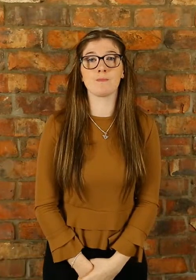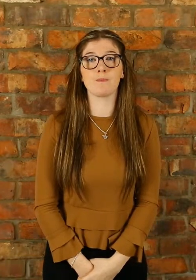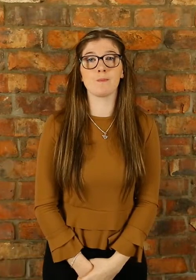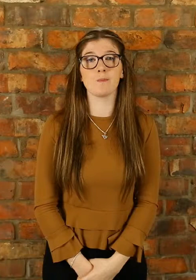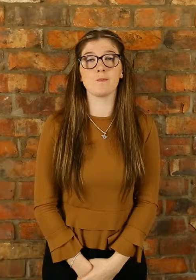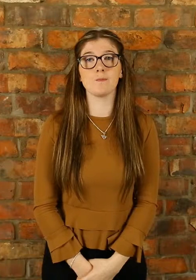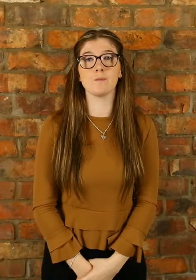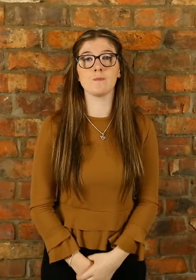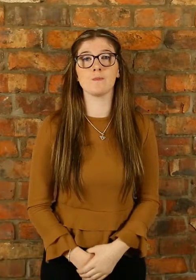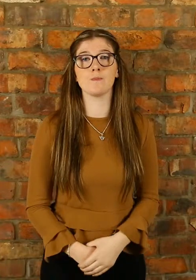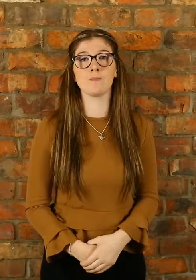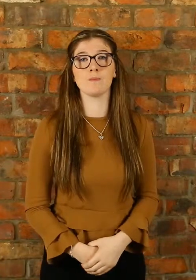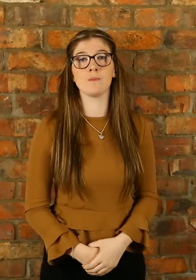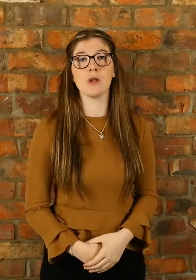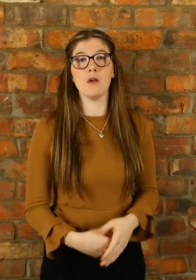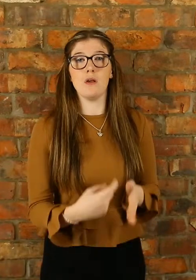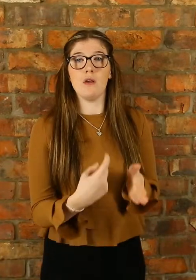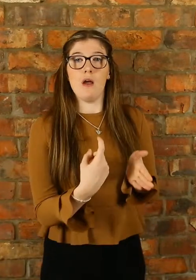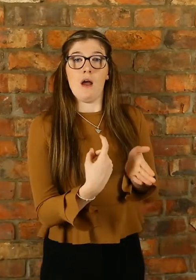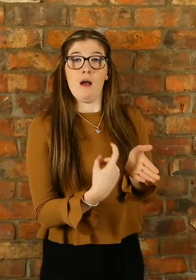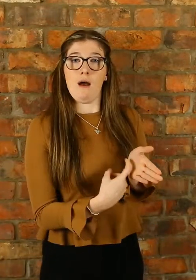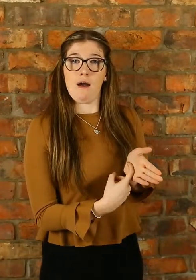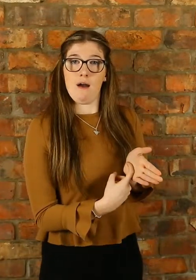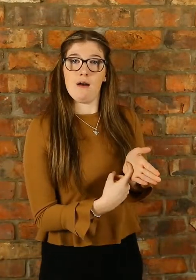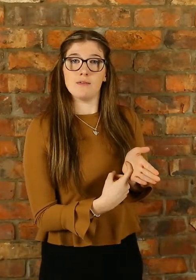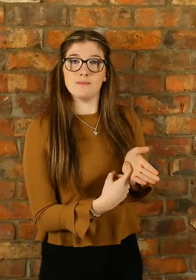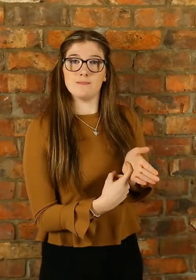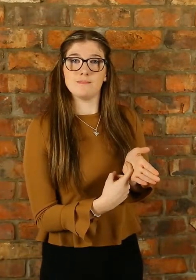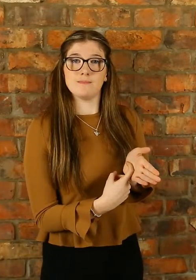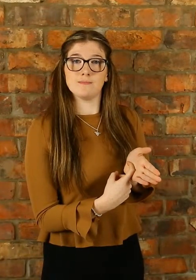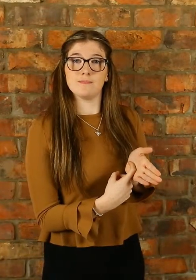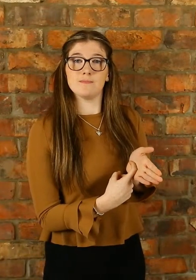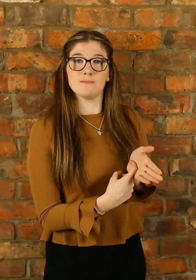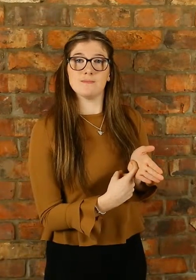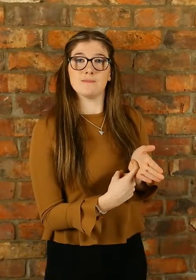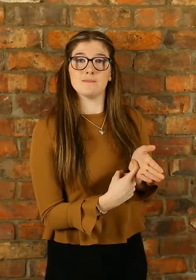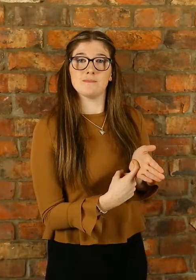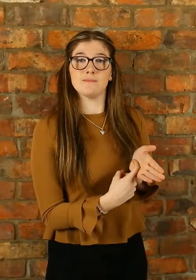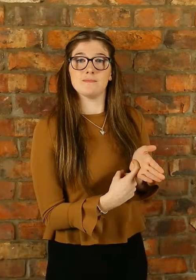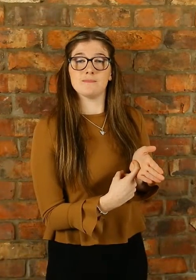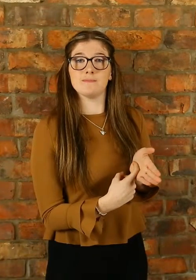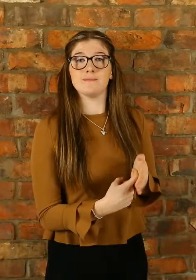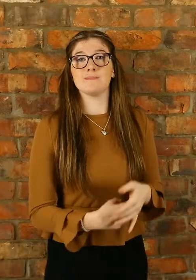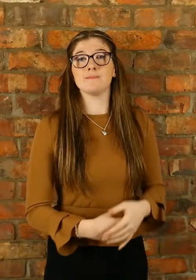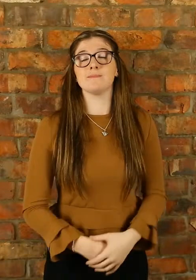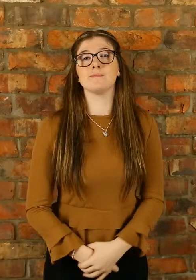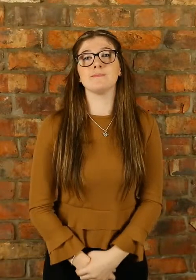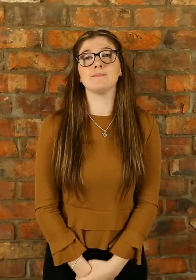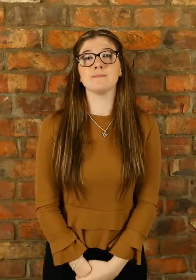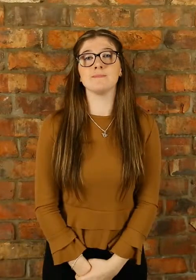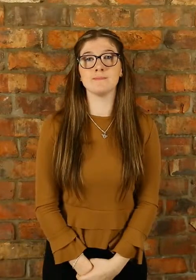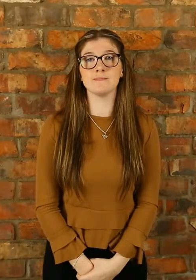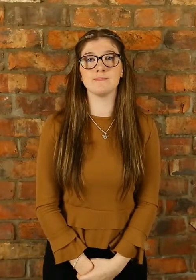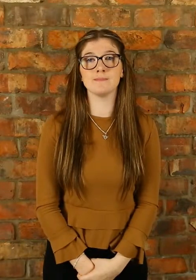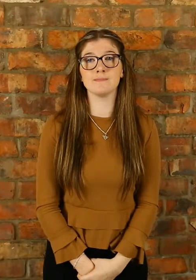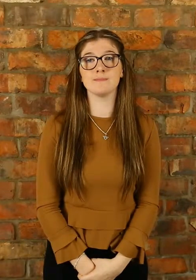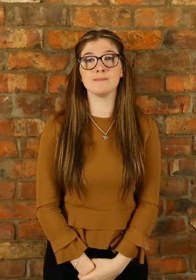I. So again, index finger hooked round onto your palm to make the letter